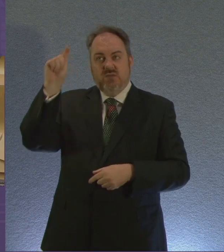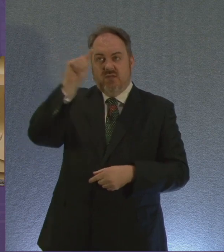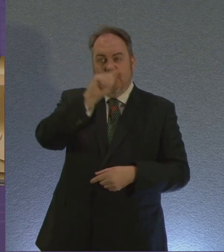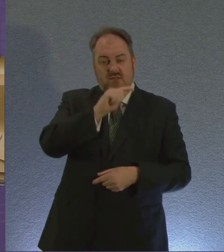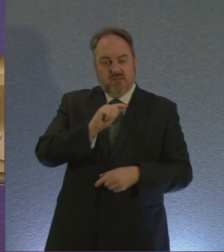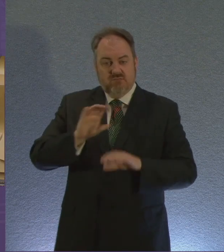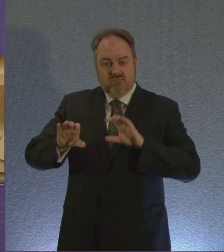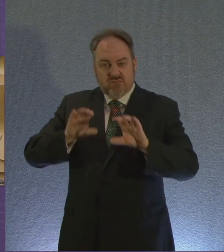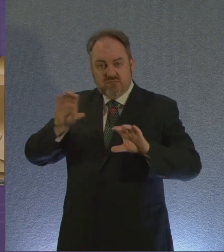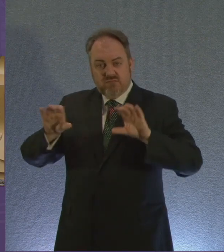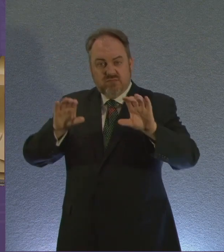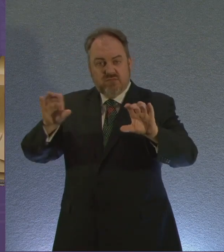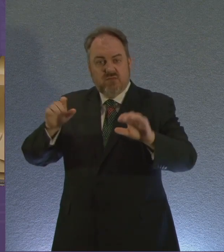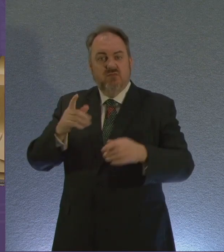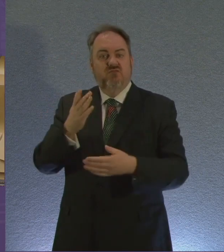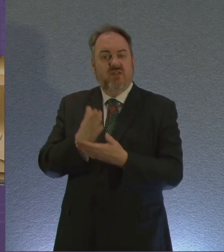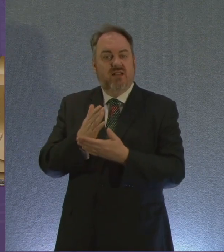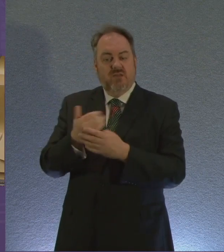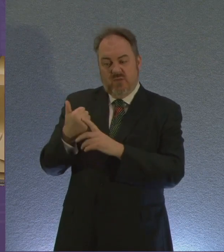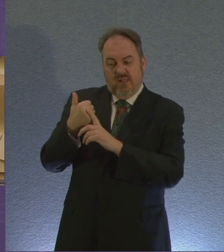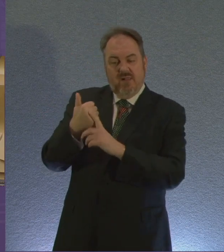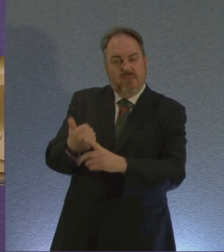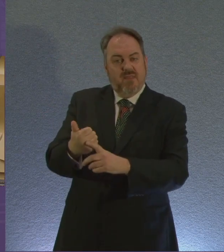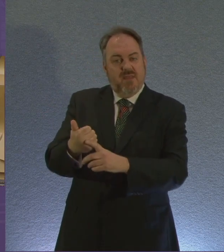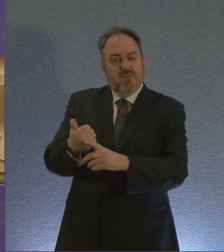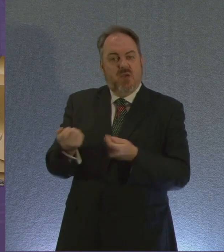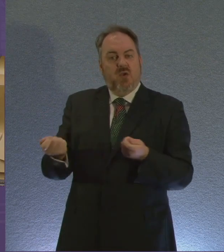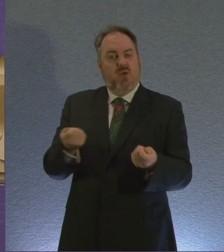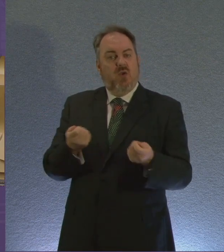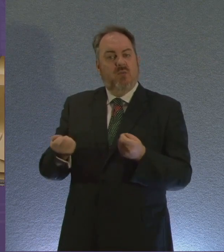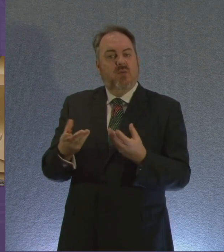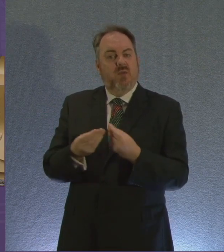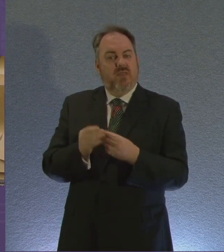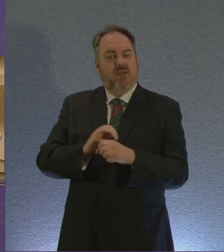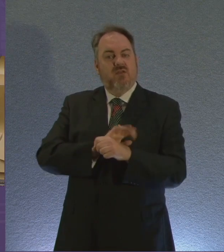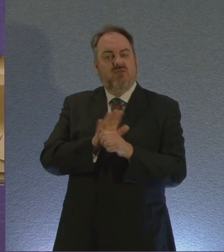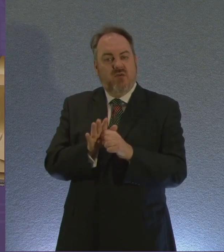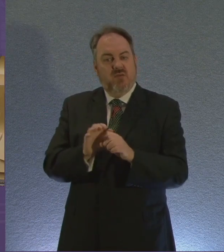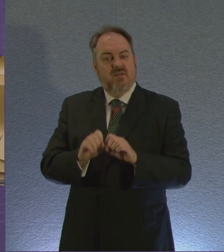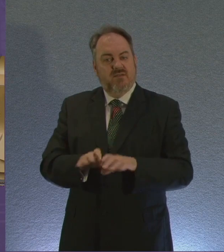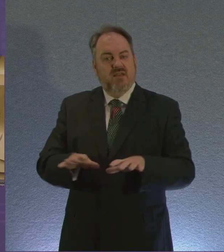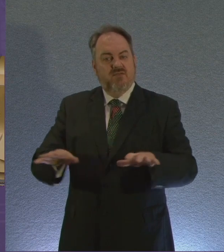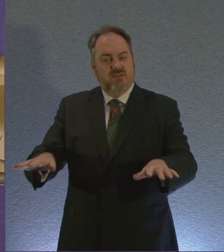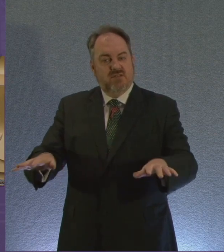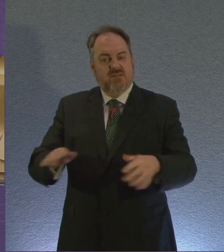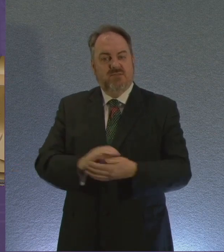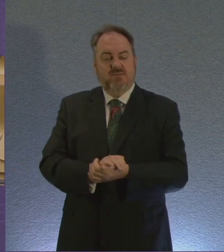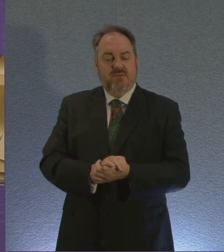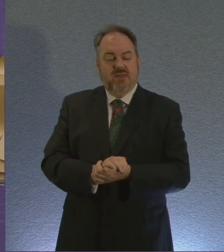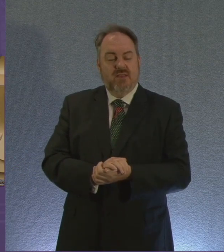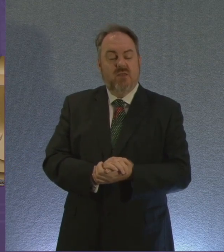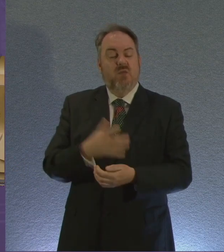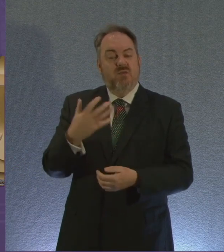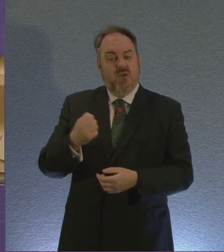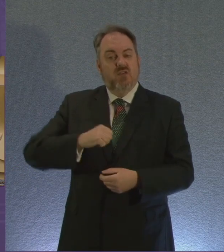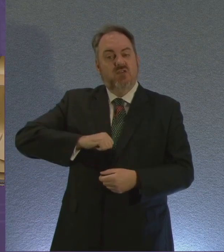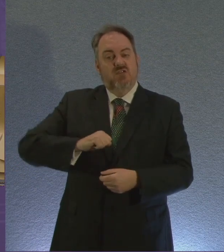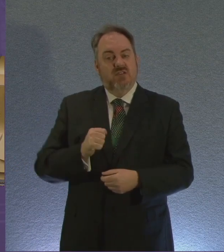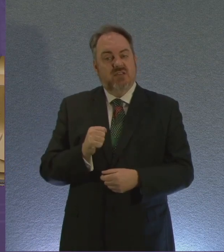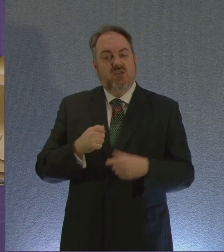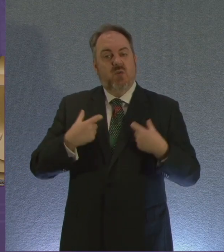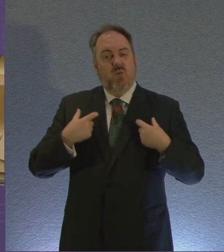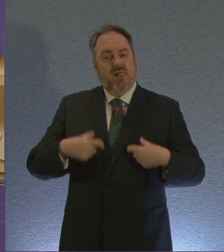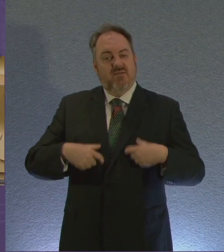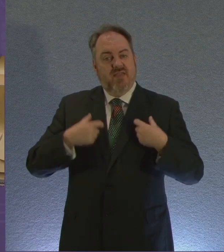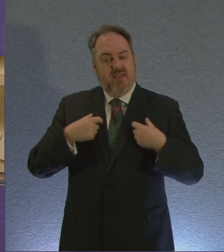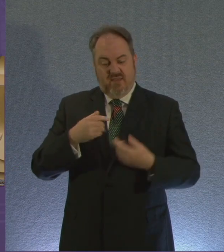with the impact of COVID-19 overall, and that would include the Scottish Welfare Fund. But we of course remain open to discussions